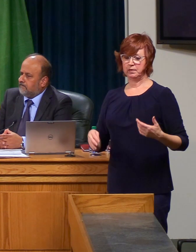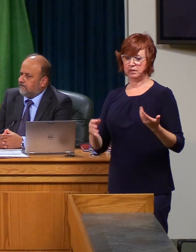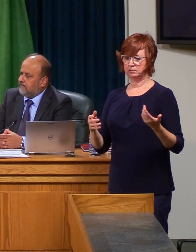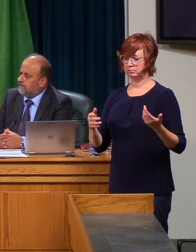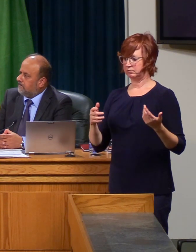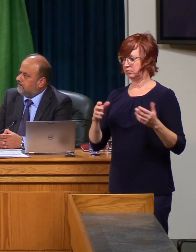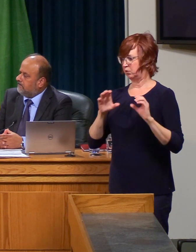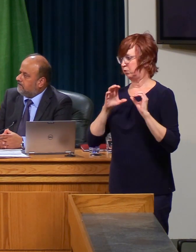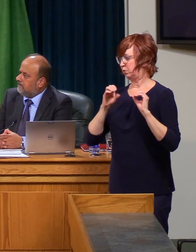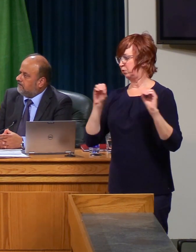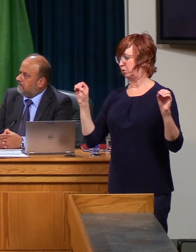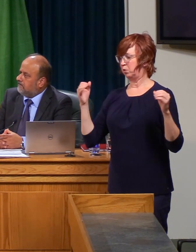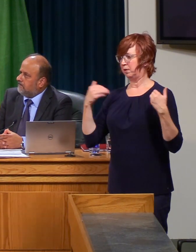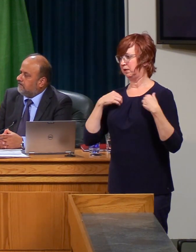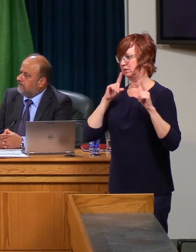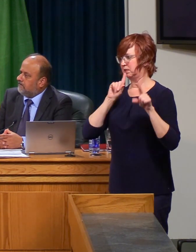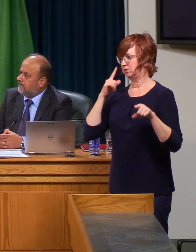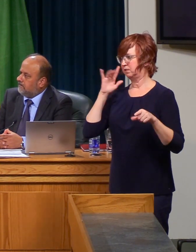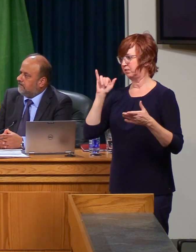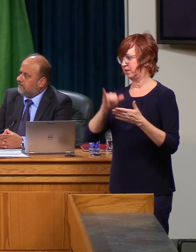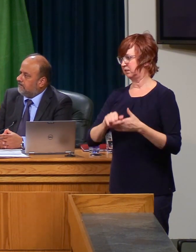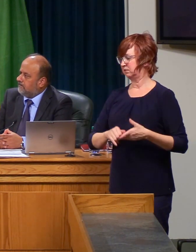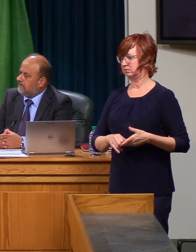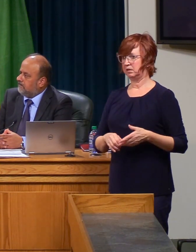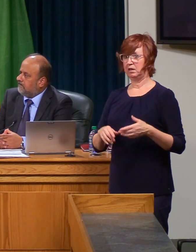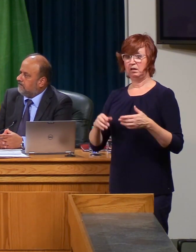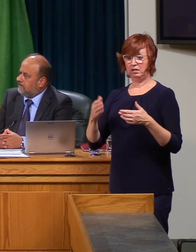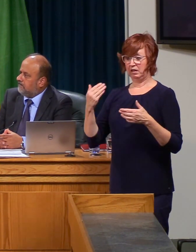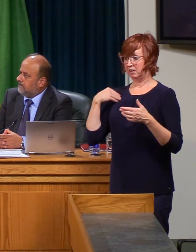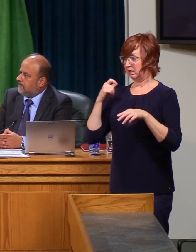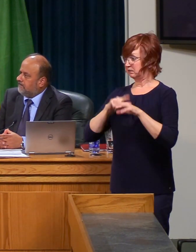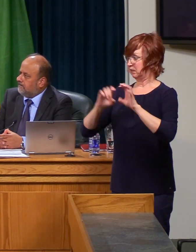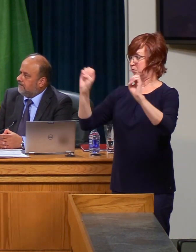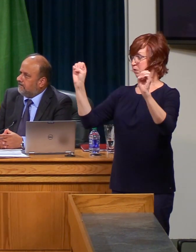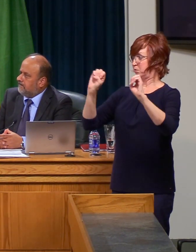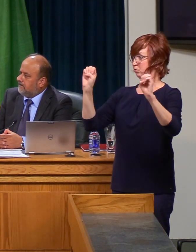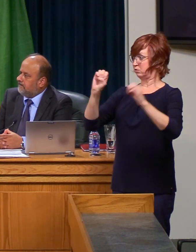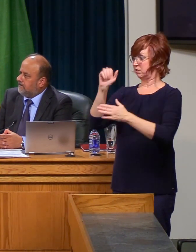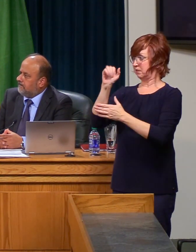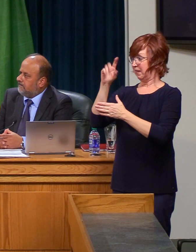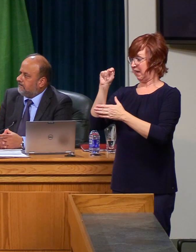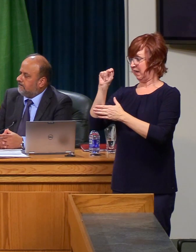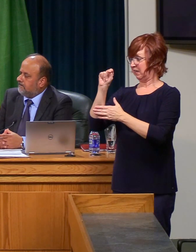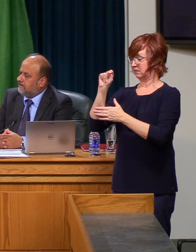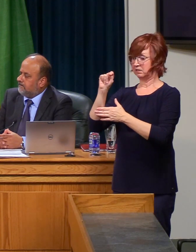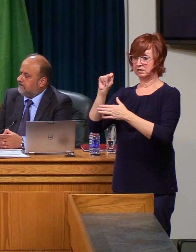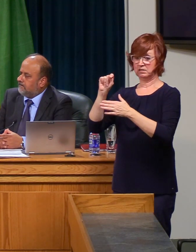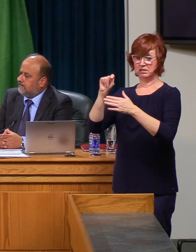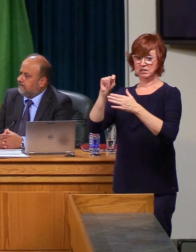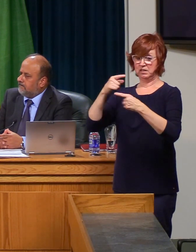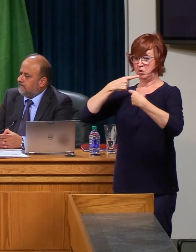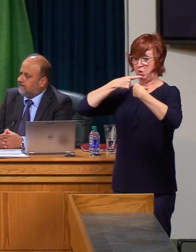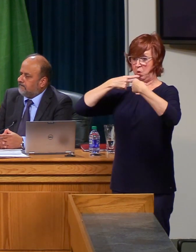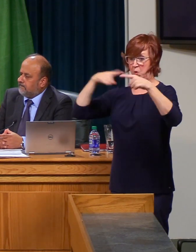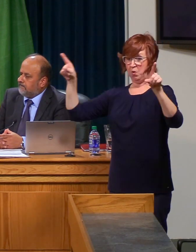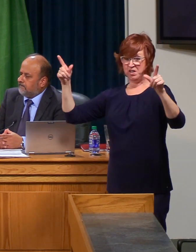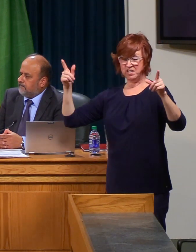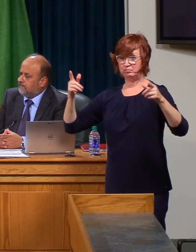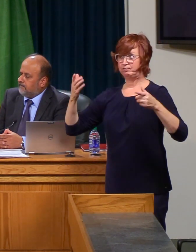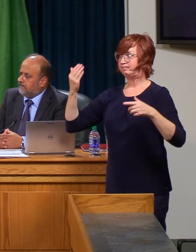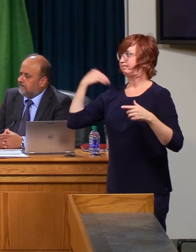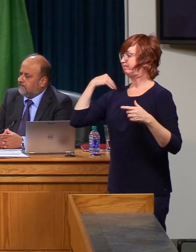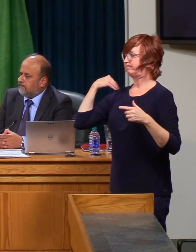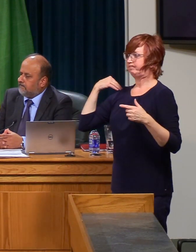of the last time this provincial act has been utilized. We are in uncharted territory as a province, as communities, and I would say